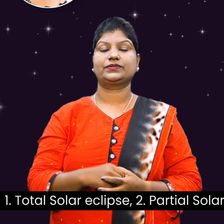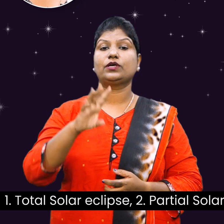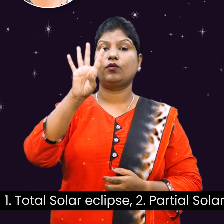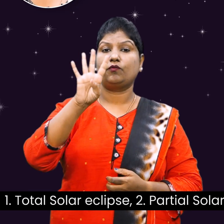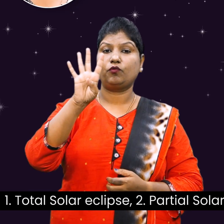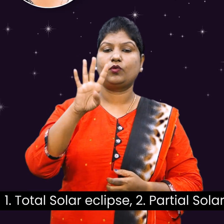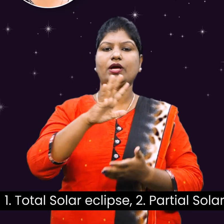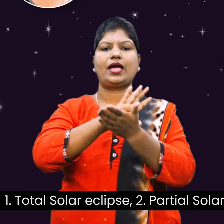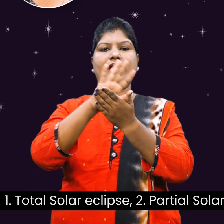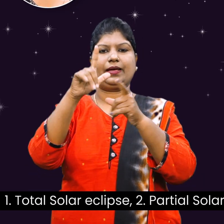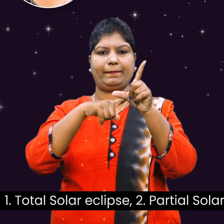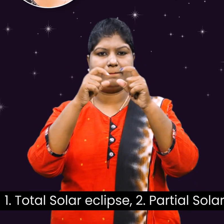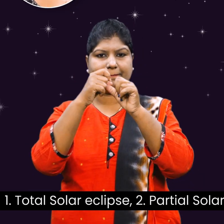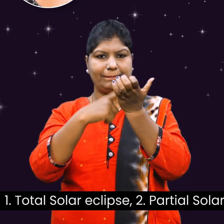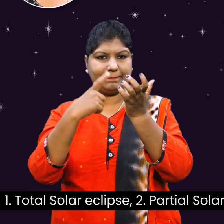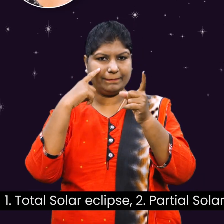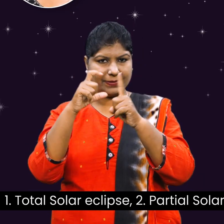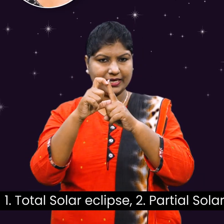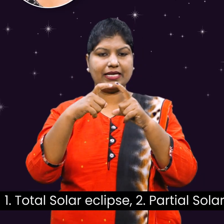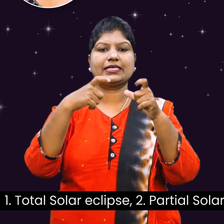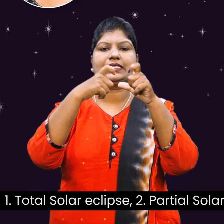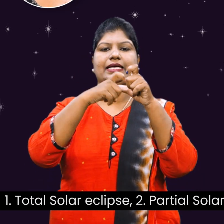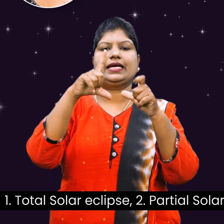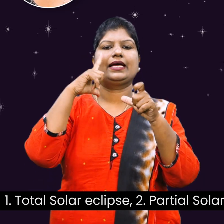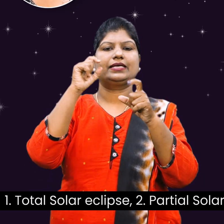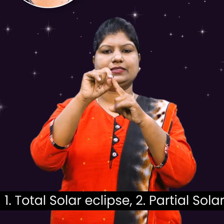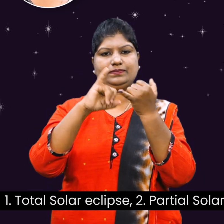Fourth, hybrid eclipse.